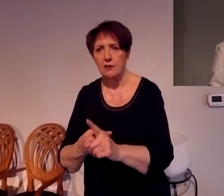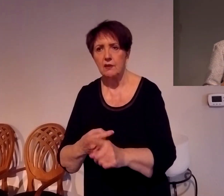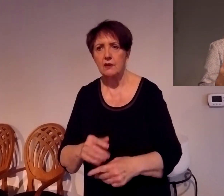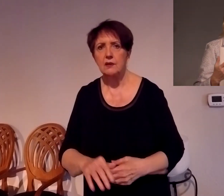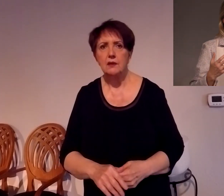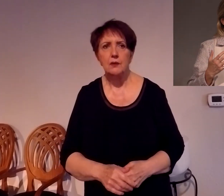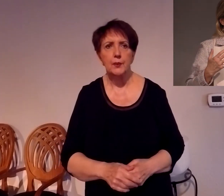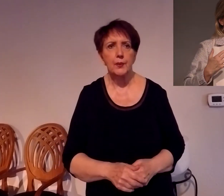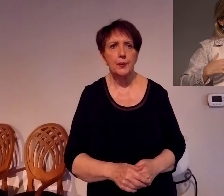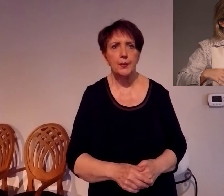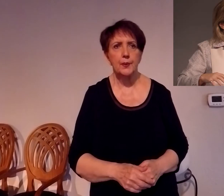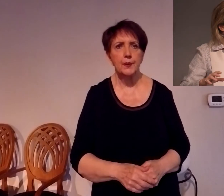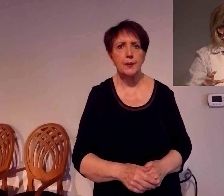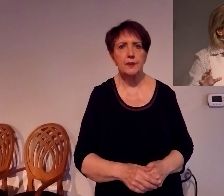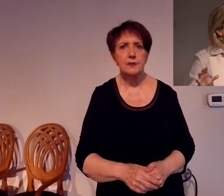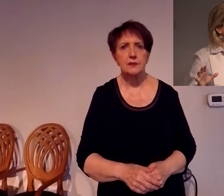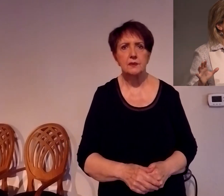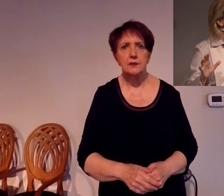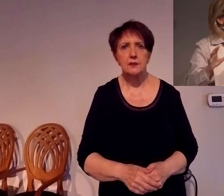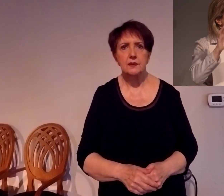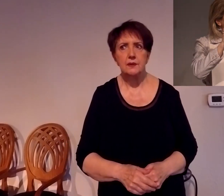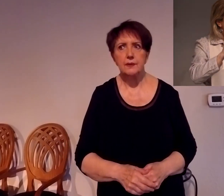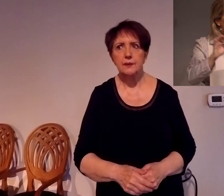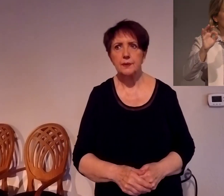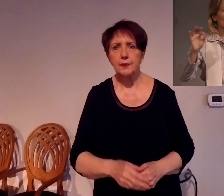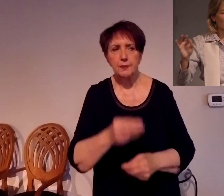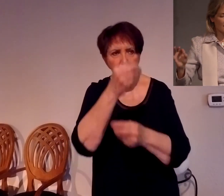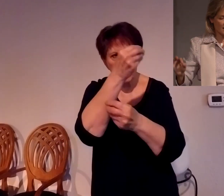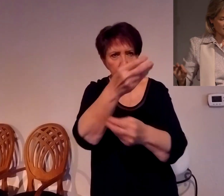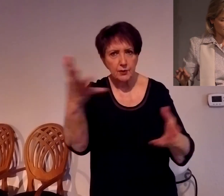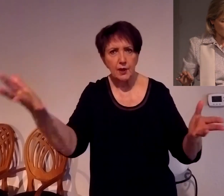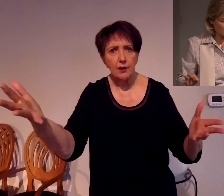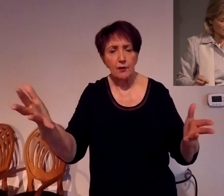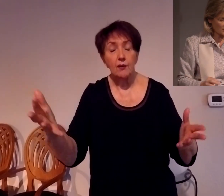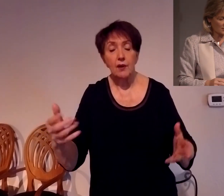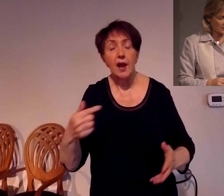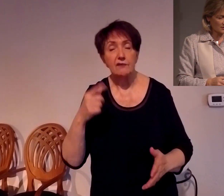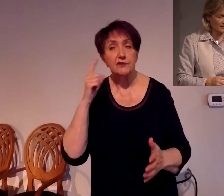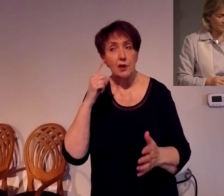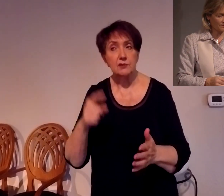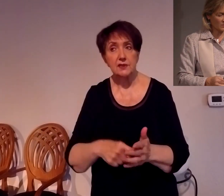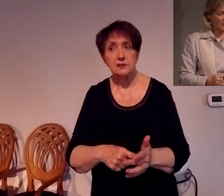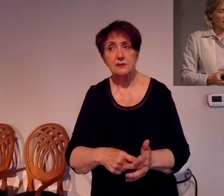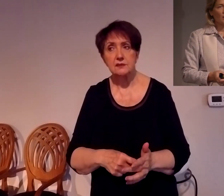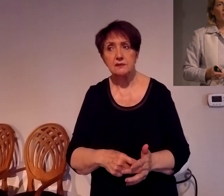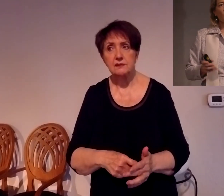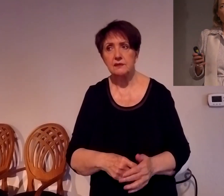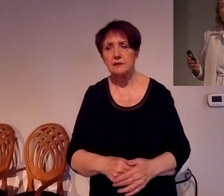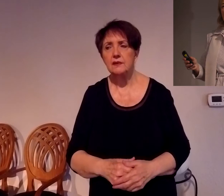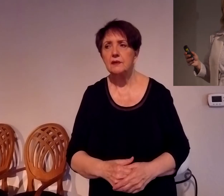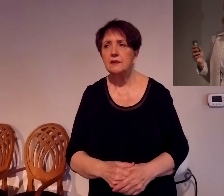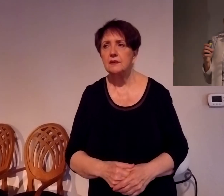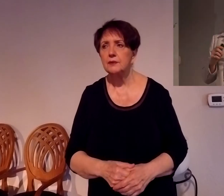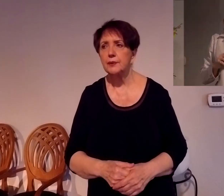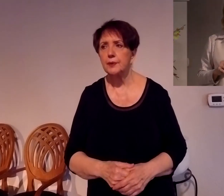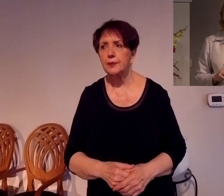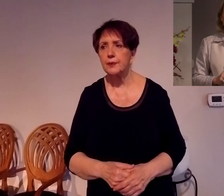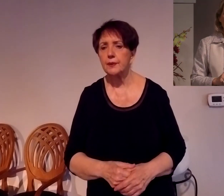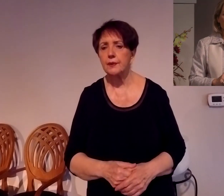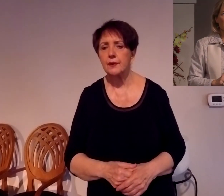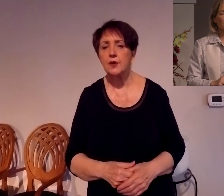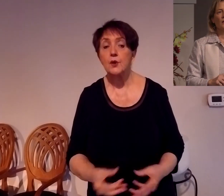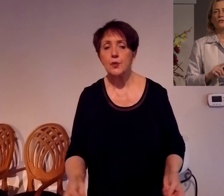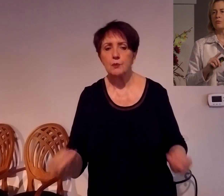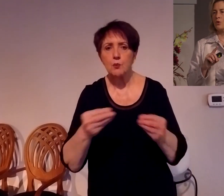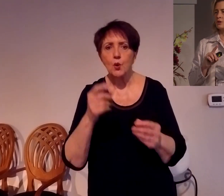intelligence. And so I let you know that that's something that I've noticed. But the more that you can